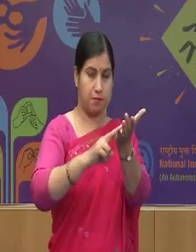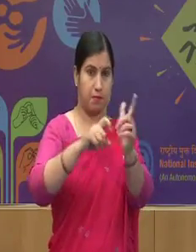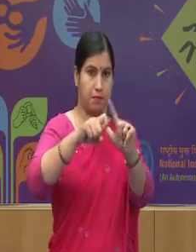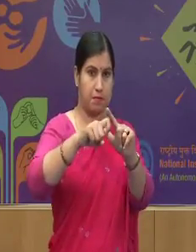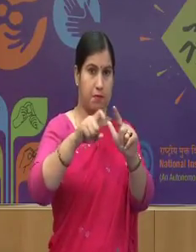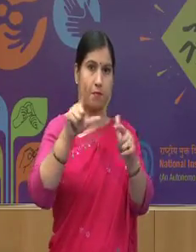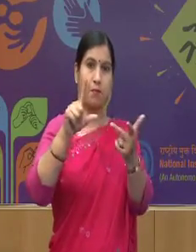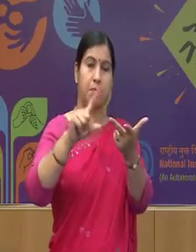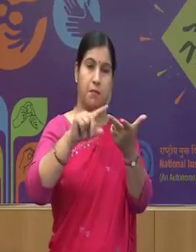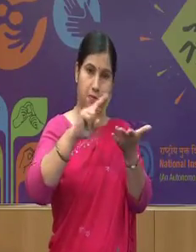Roosevelt.